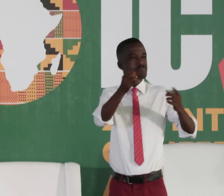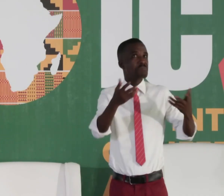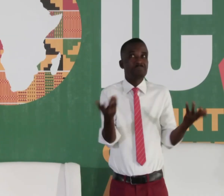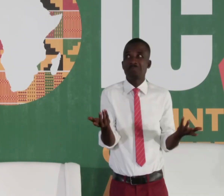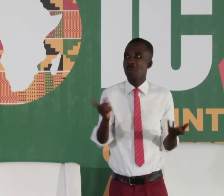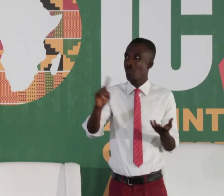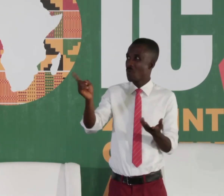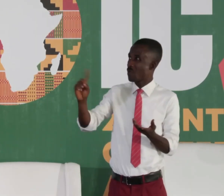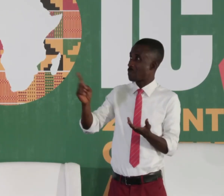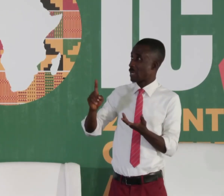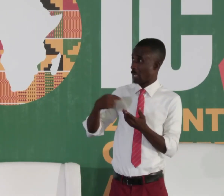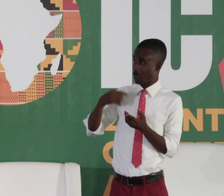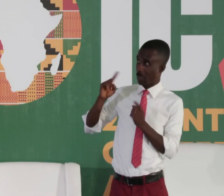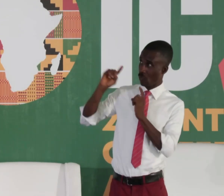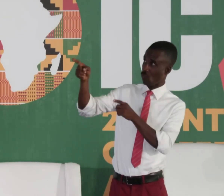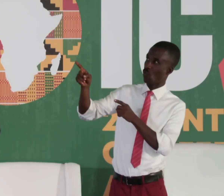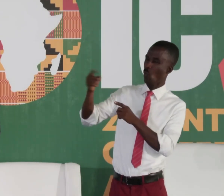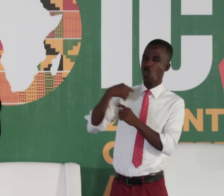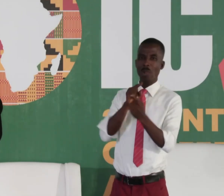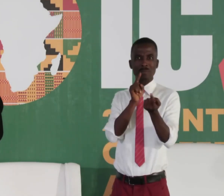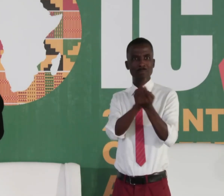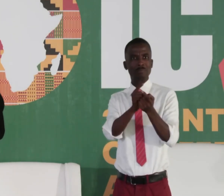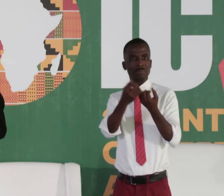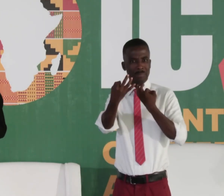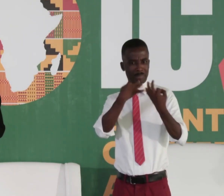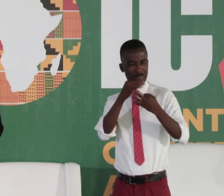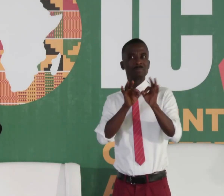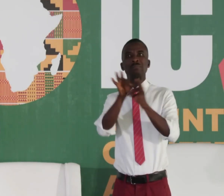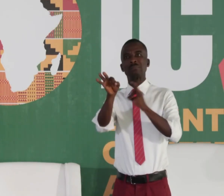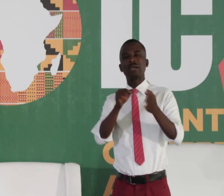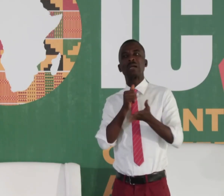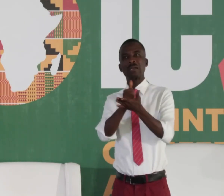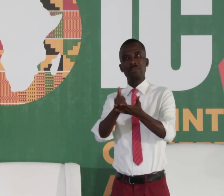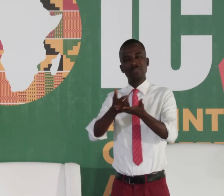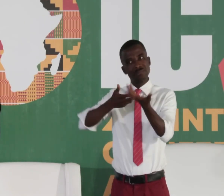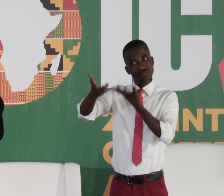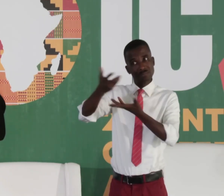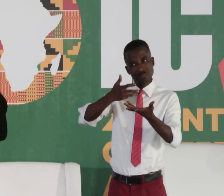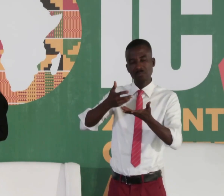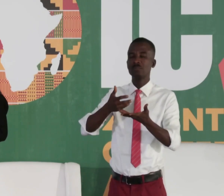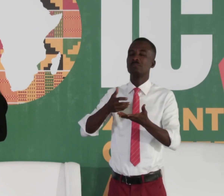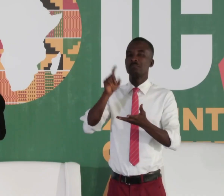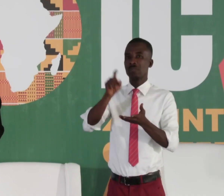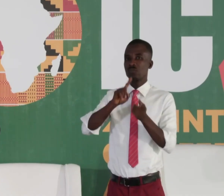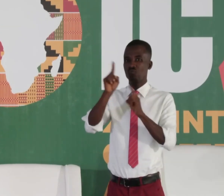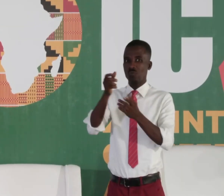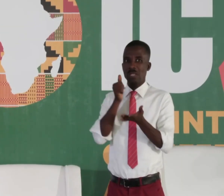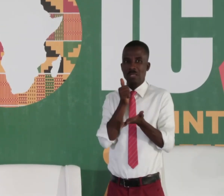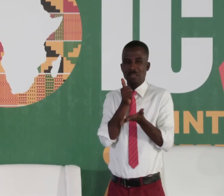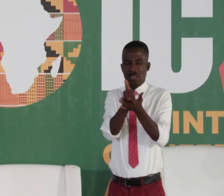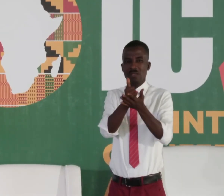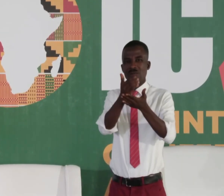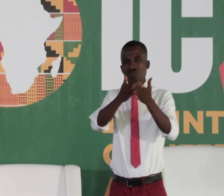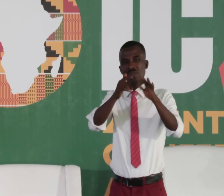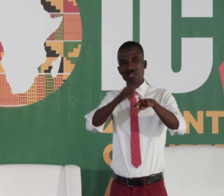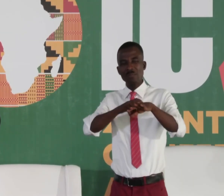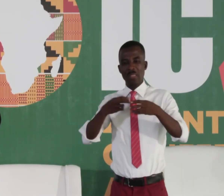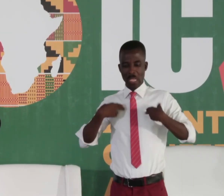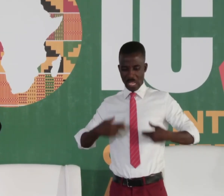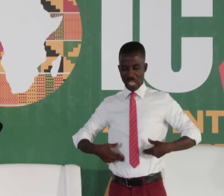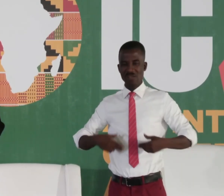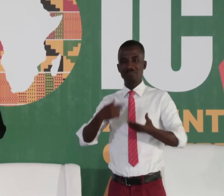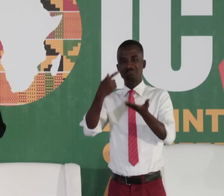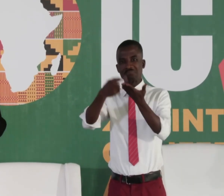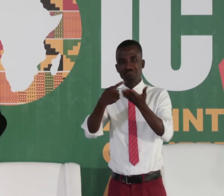healthcare facility? Who do I meet? They will be able to assist with that. And they will be providing some form of health talks on